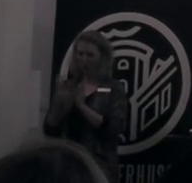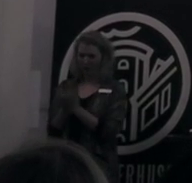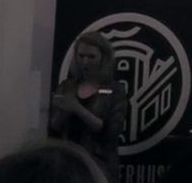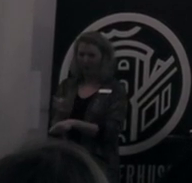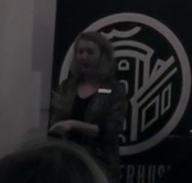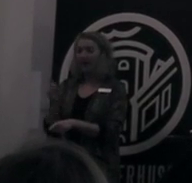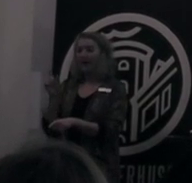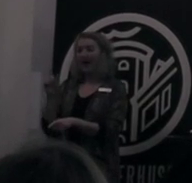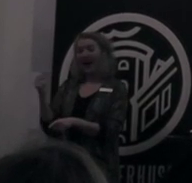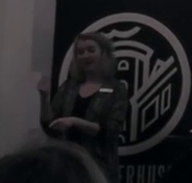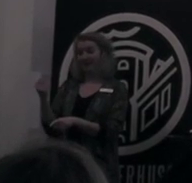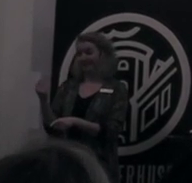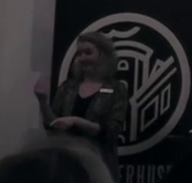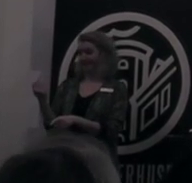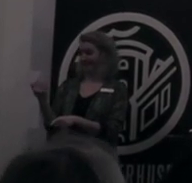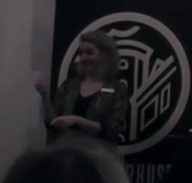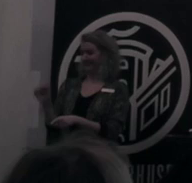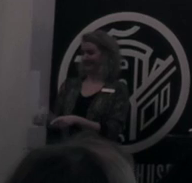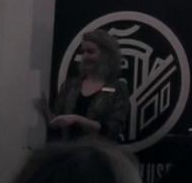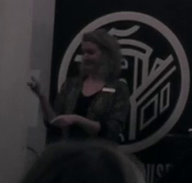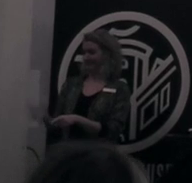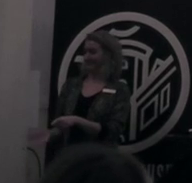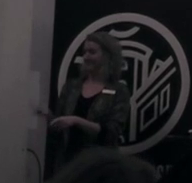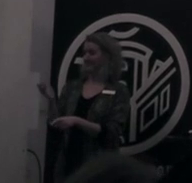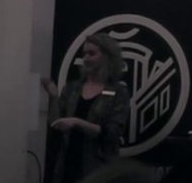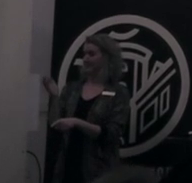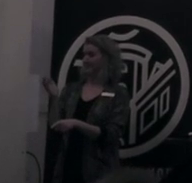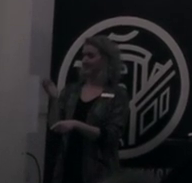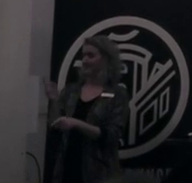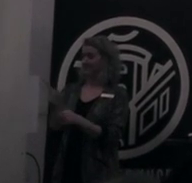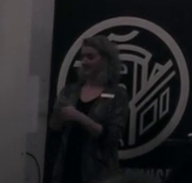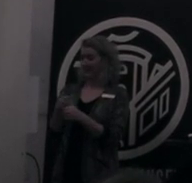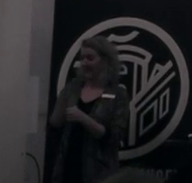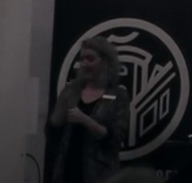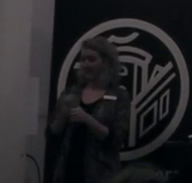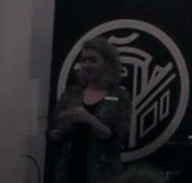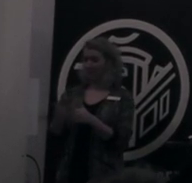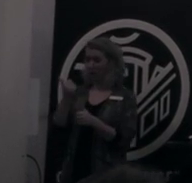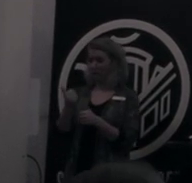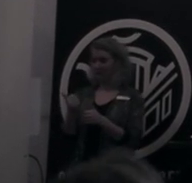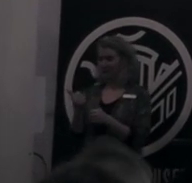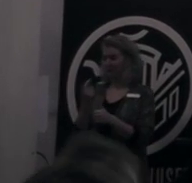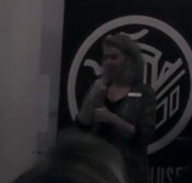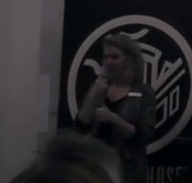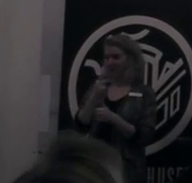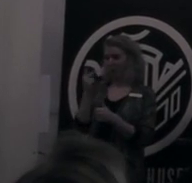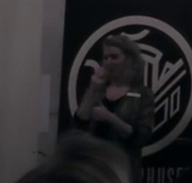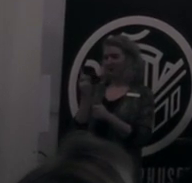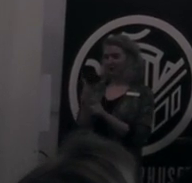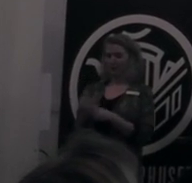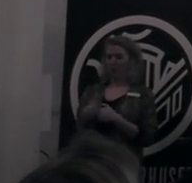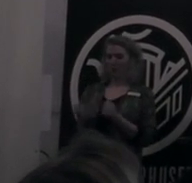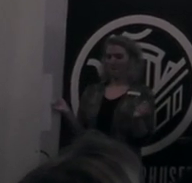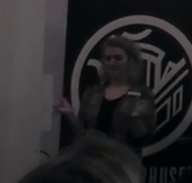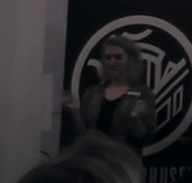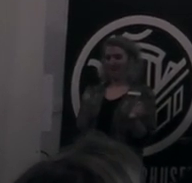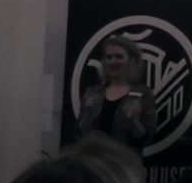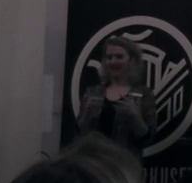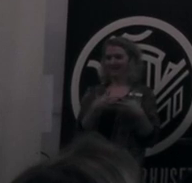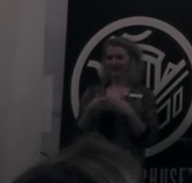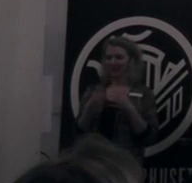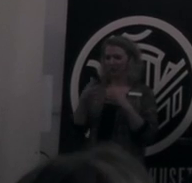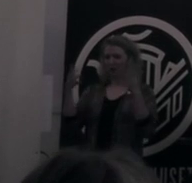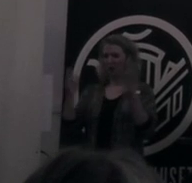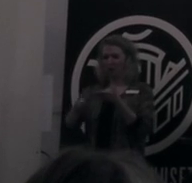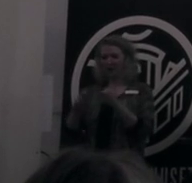Harvey was not only the first openly gay elected official in the U.S. to a major public